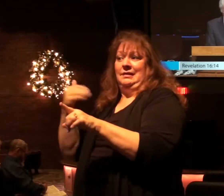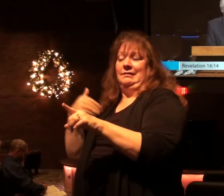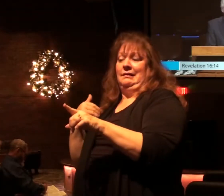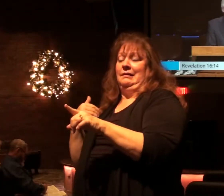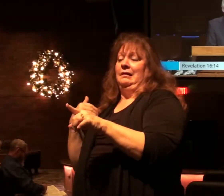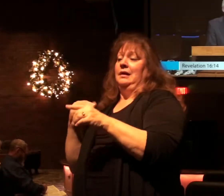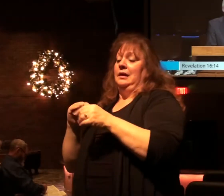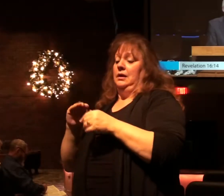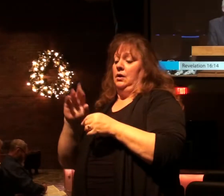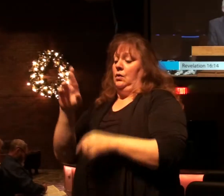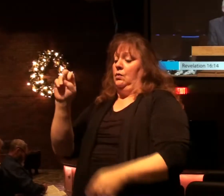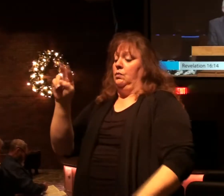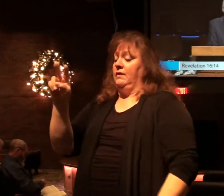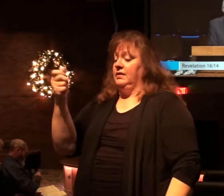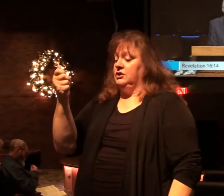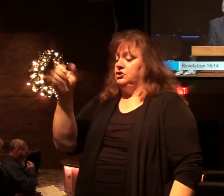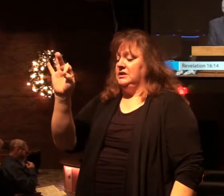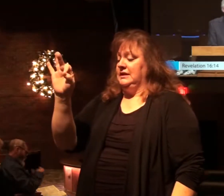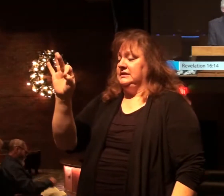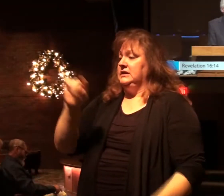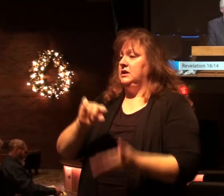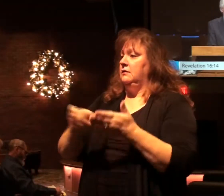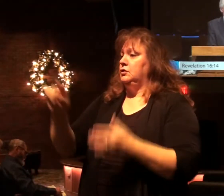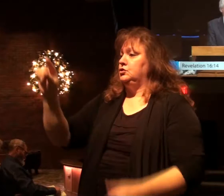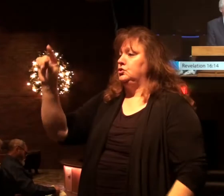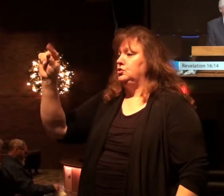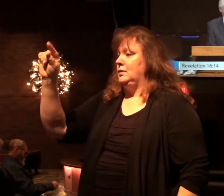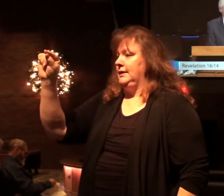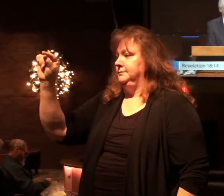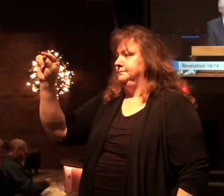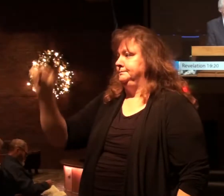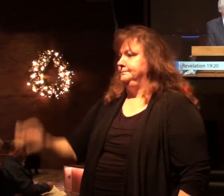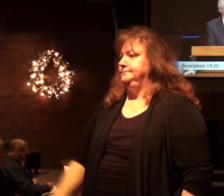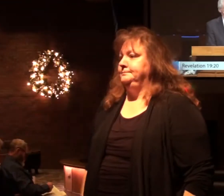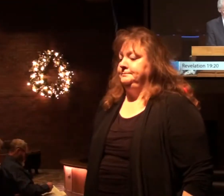reference, chapter 19, verse 20.